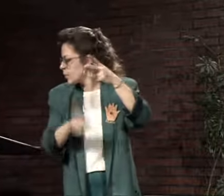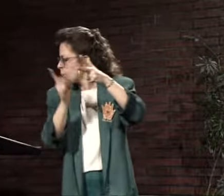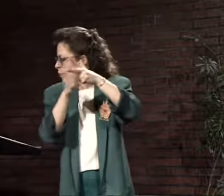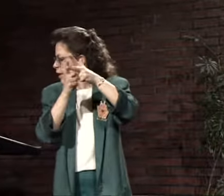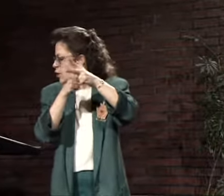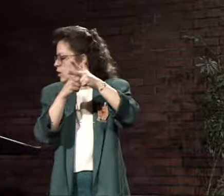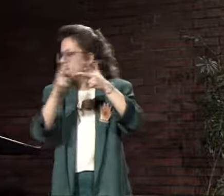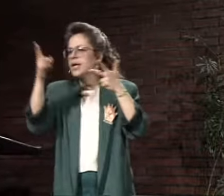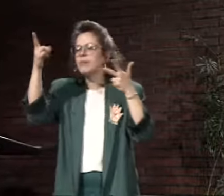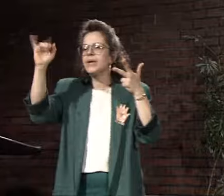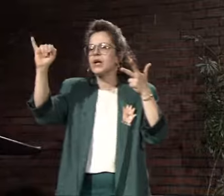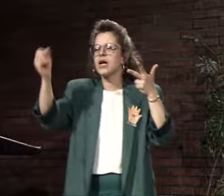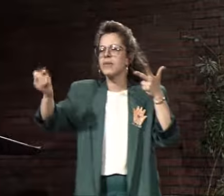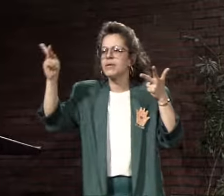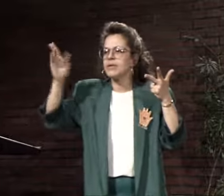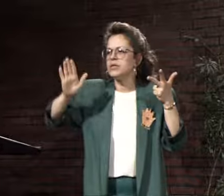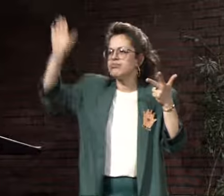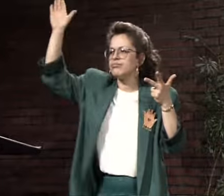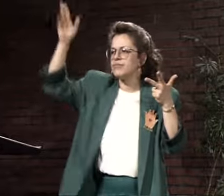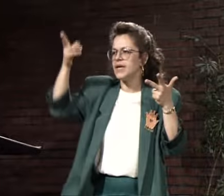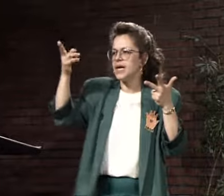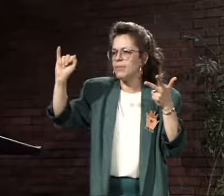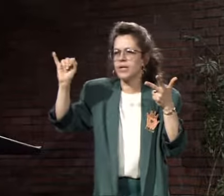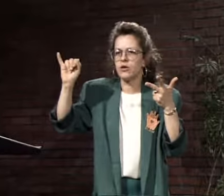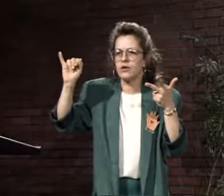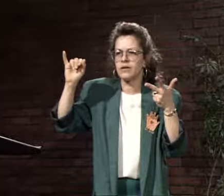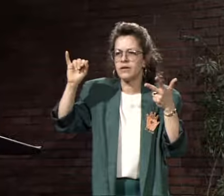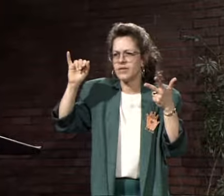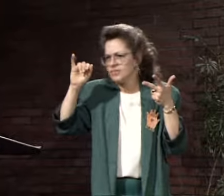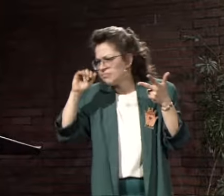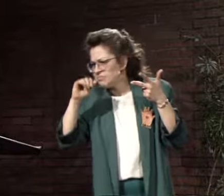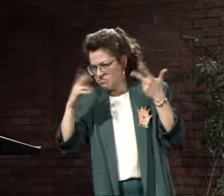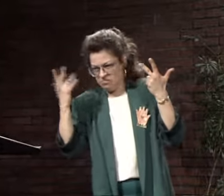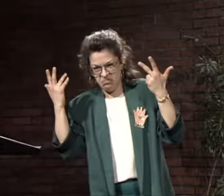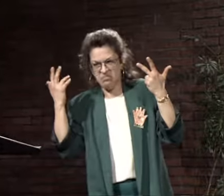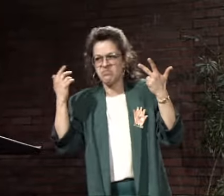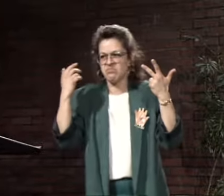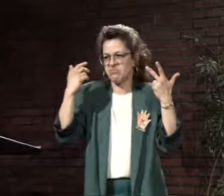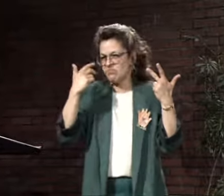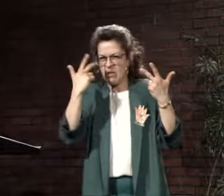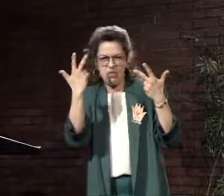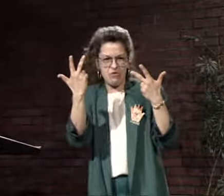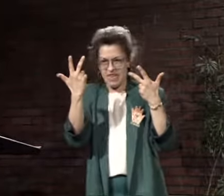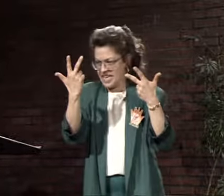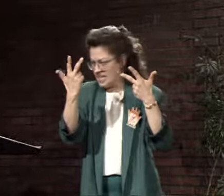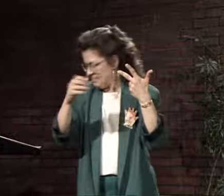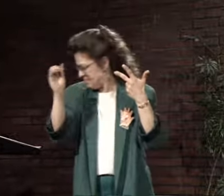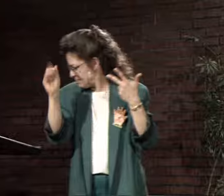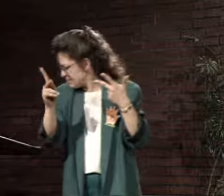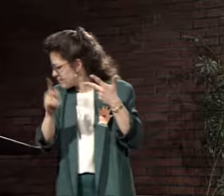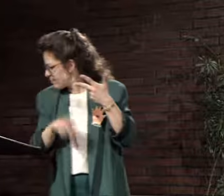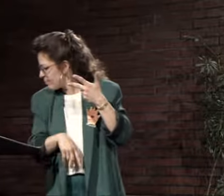No, none for number 2. What about hearing impaired? How many think hearing impaired? Maybe 3,